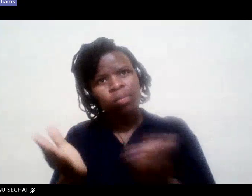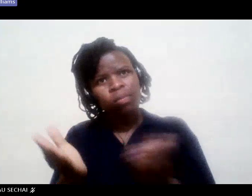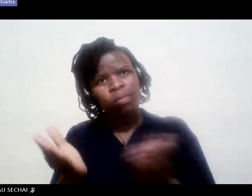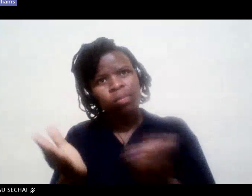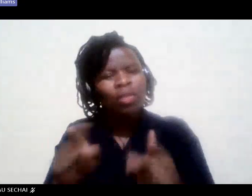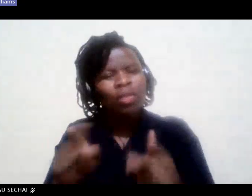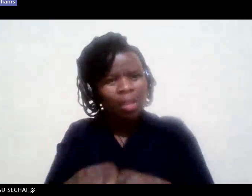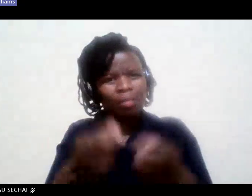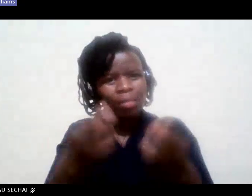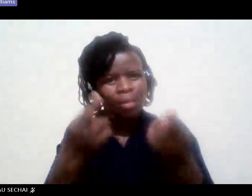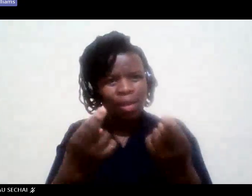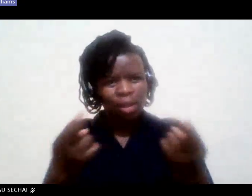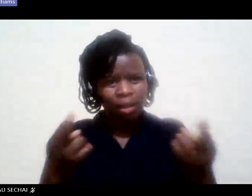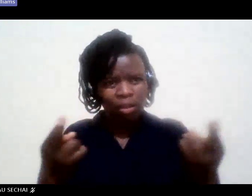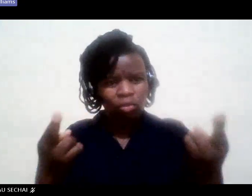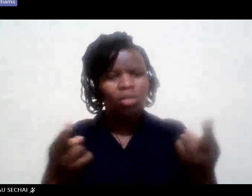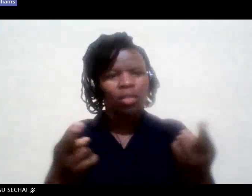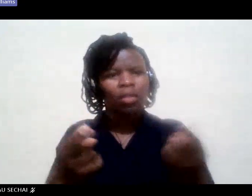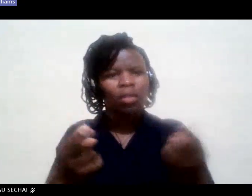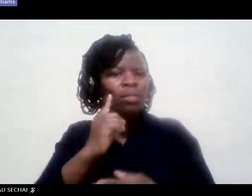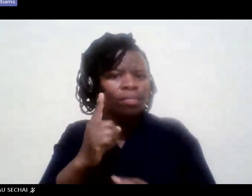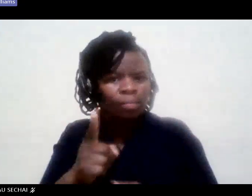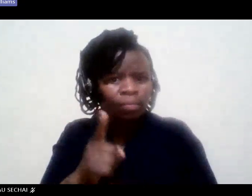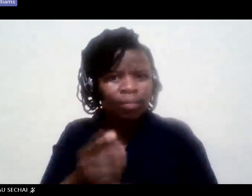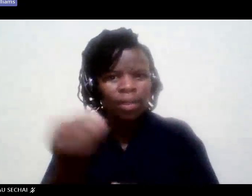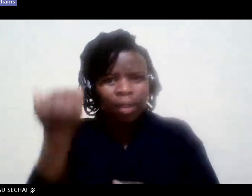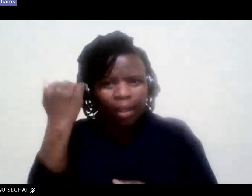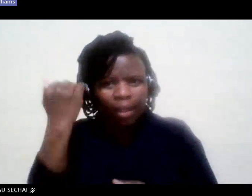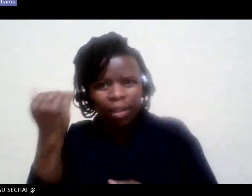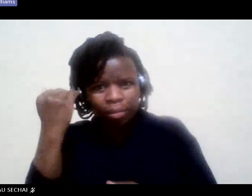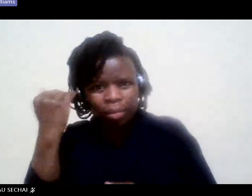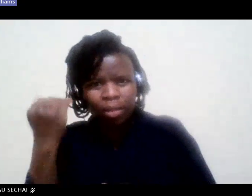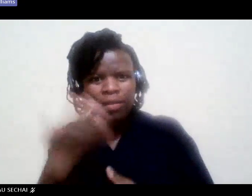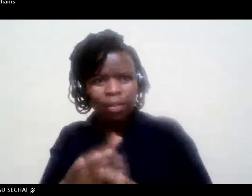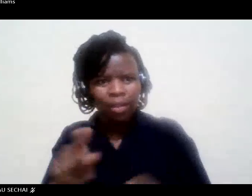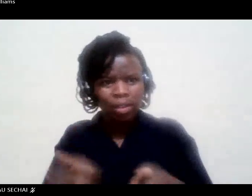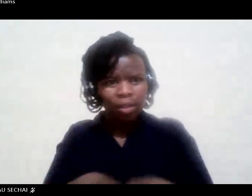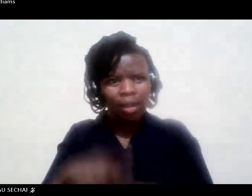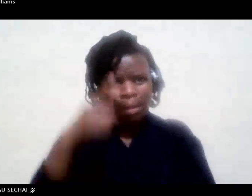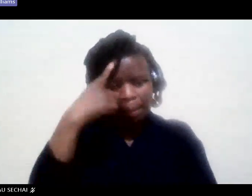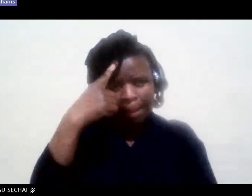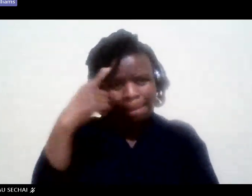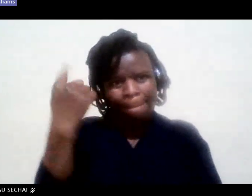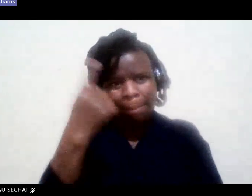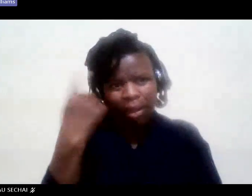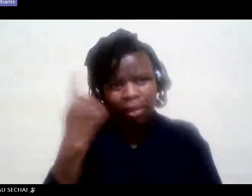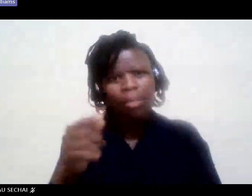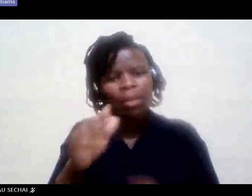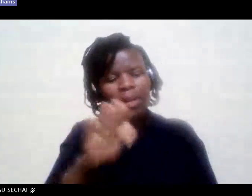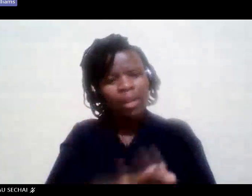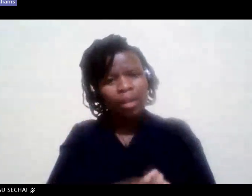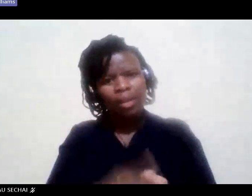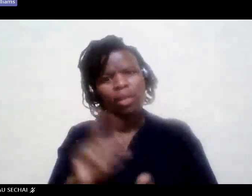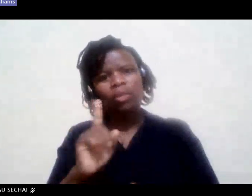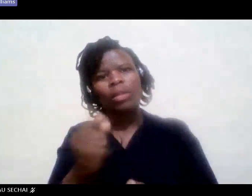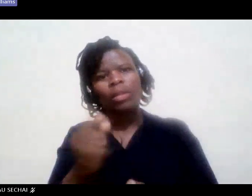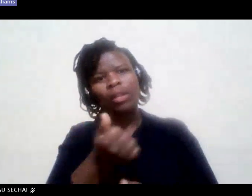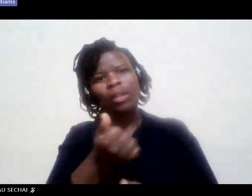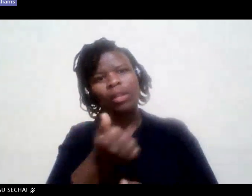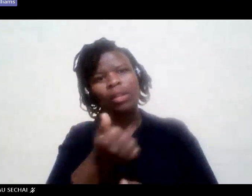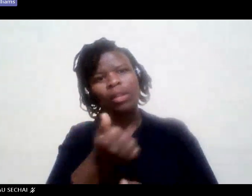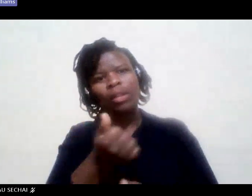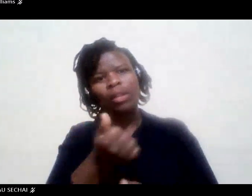the principals. You saw in that one video, this principal was walking away from the interview. So yeah, it's just to fill